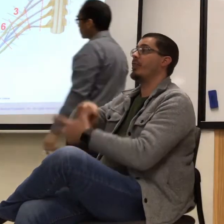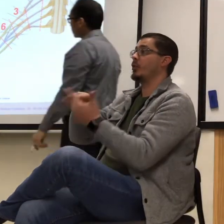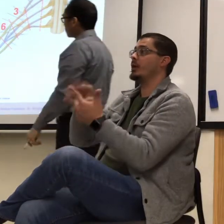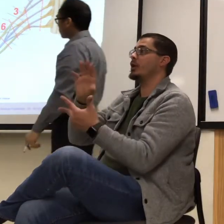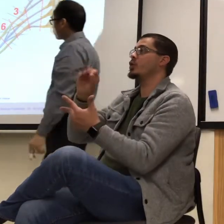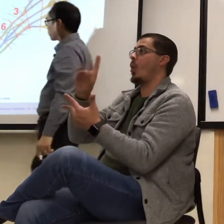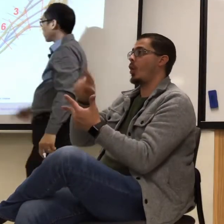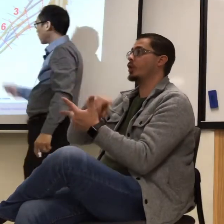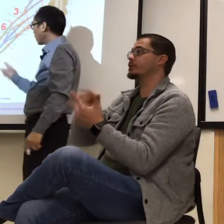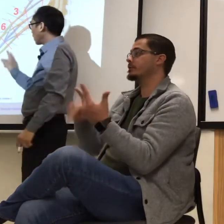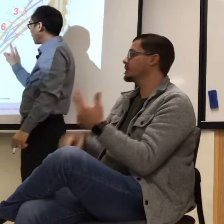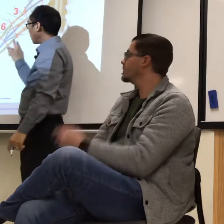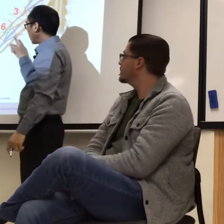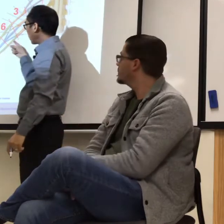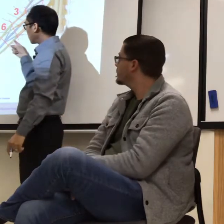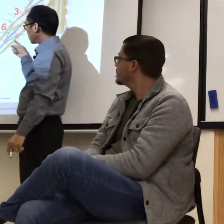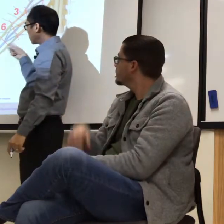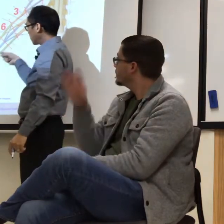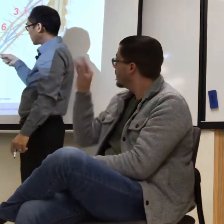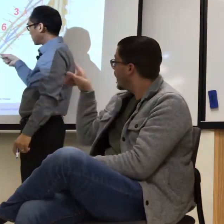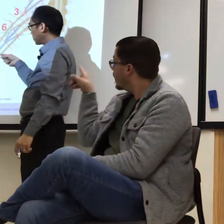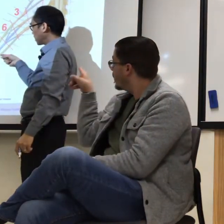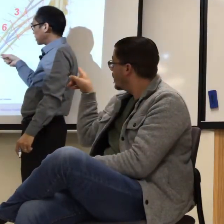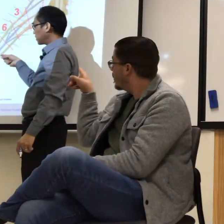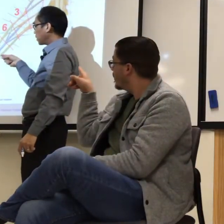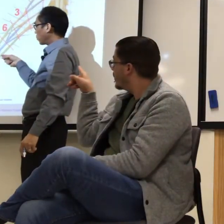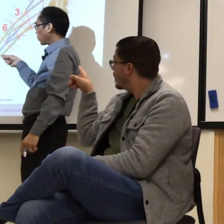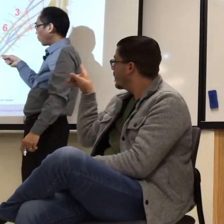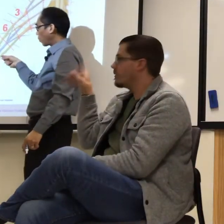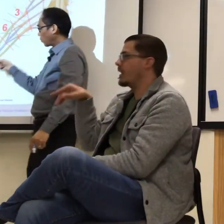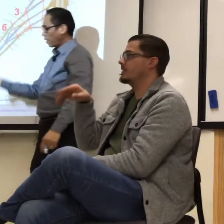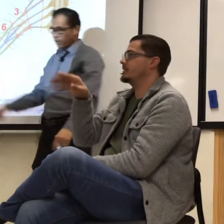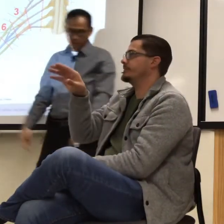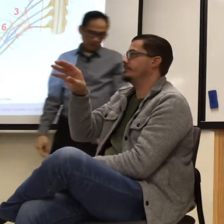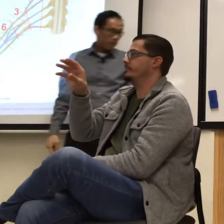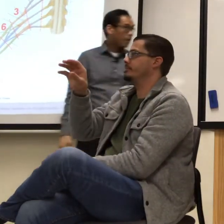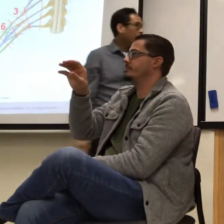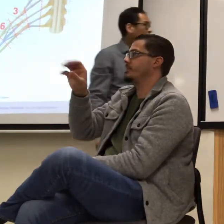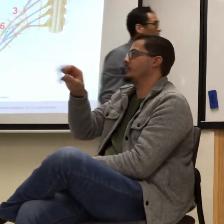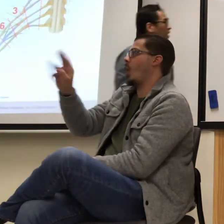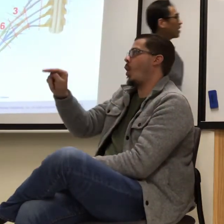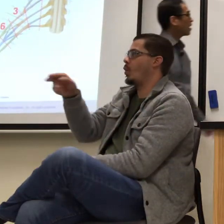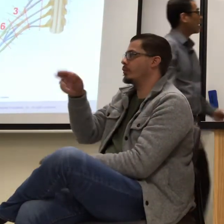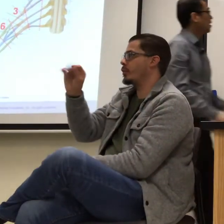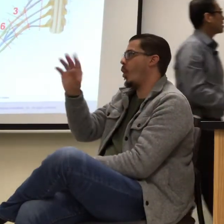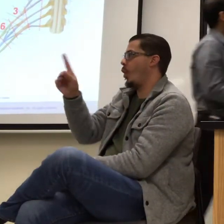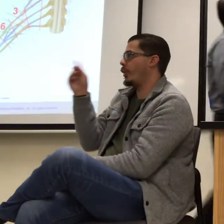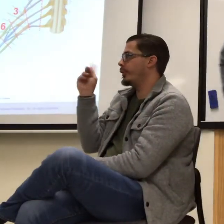And then this simply is its own chord there.